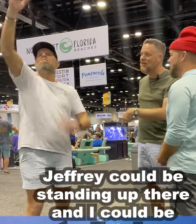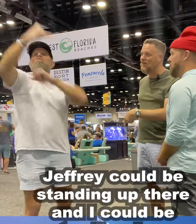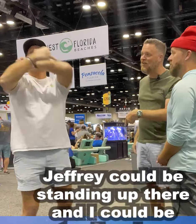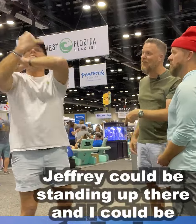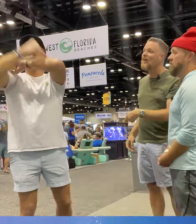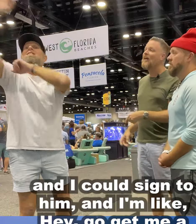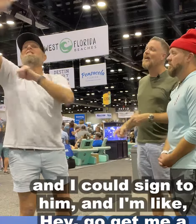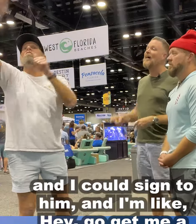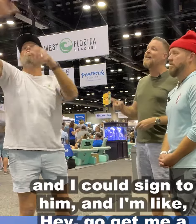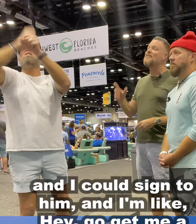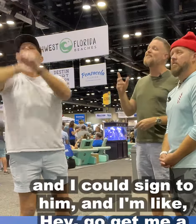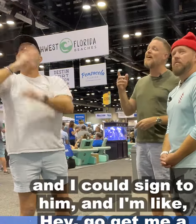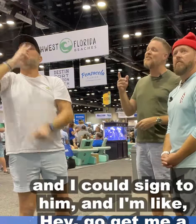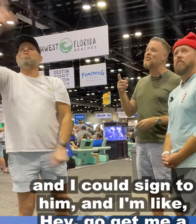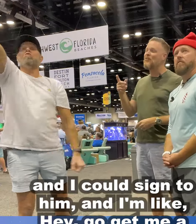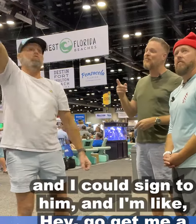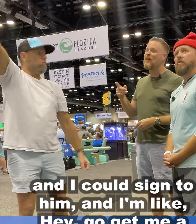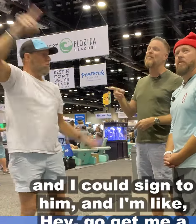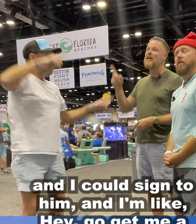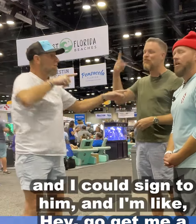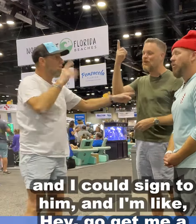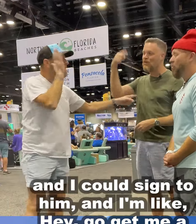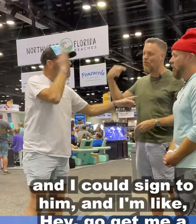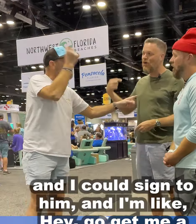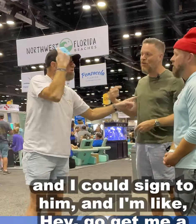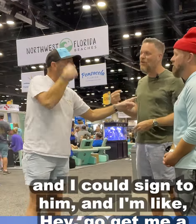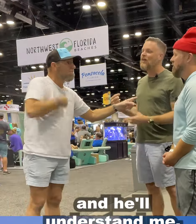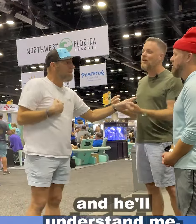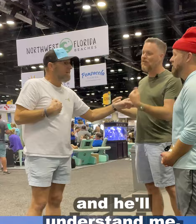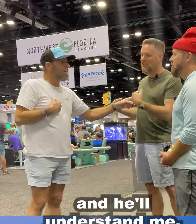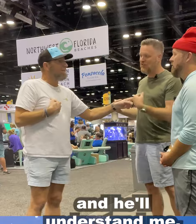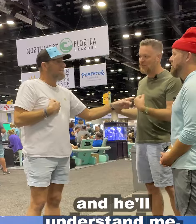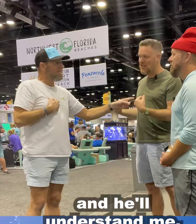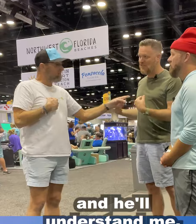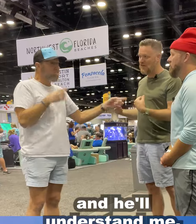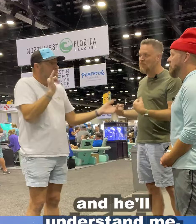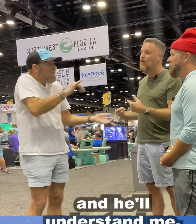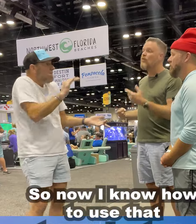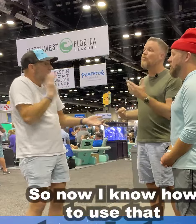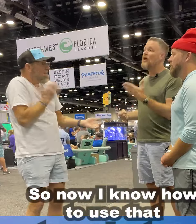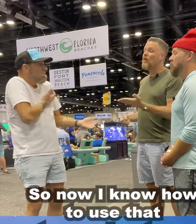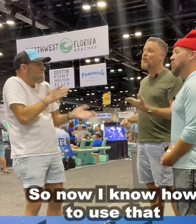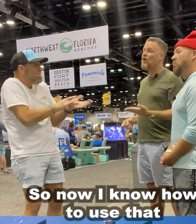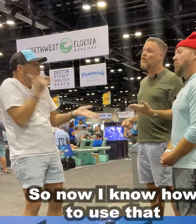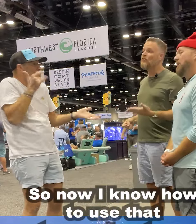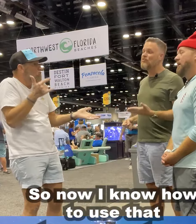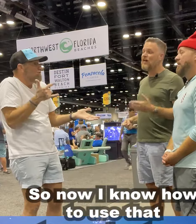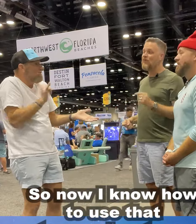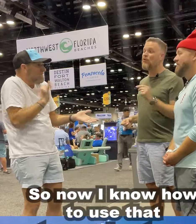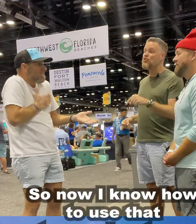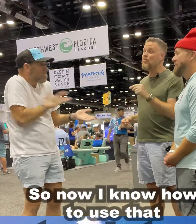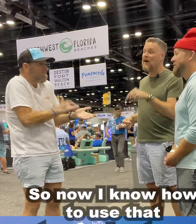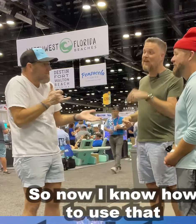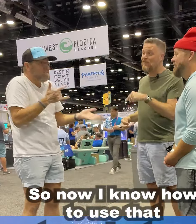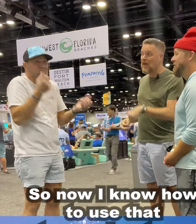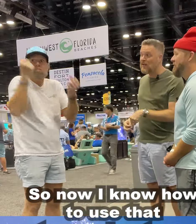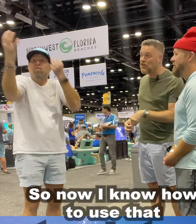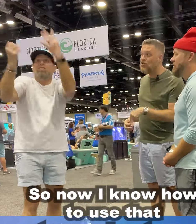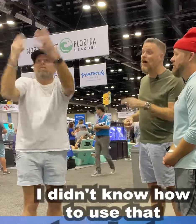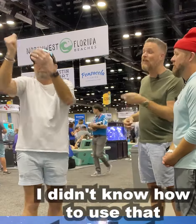down here and I could sign to him. And I'm like, hey, go get me a water and he'll understand me. So now I know how to use that to my advantage. I